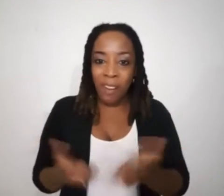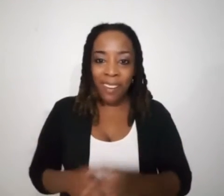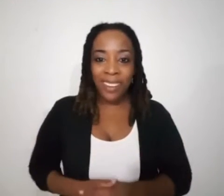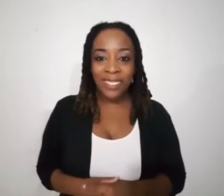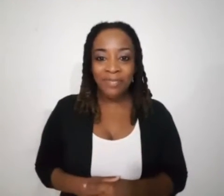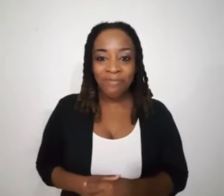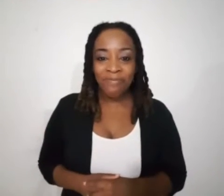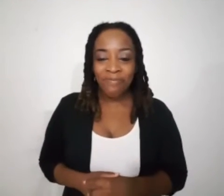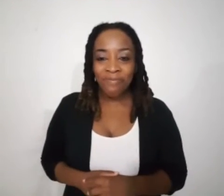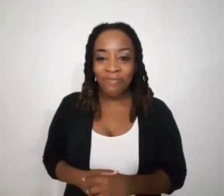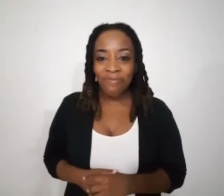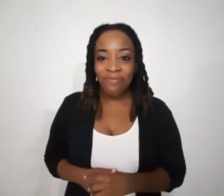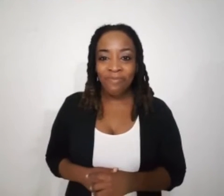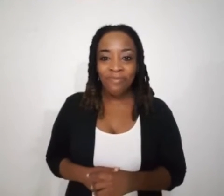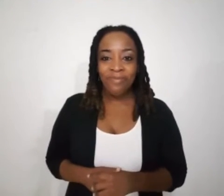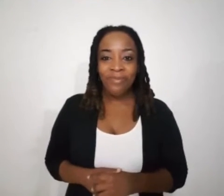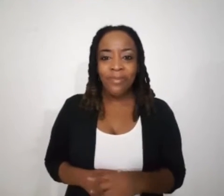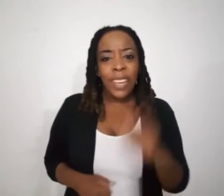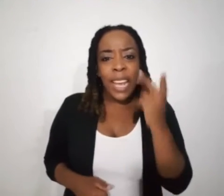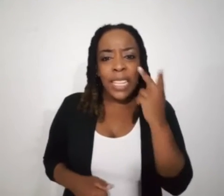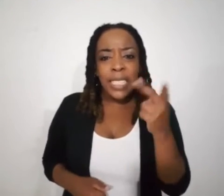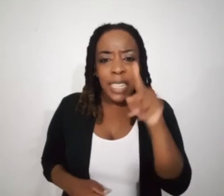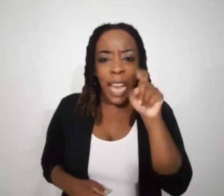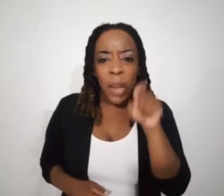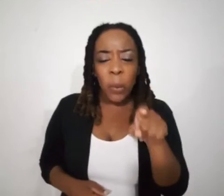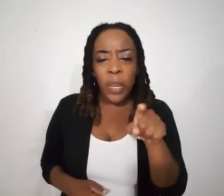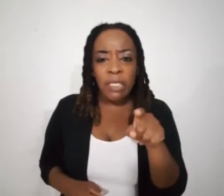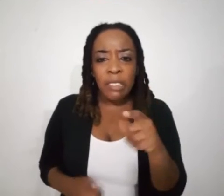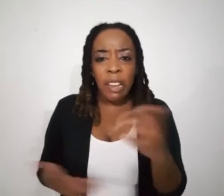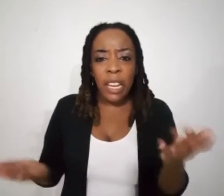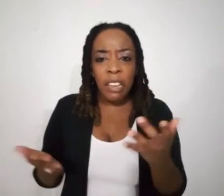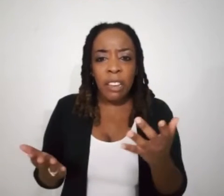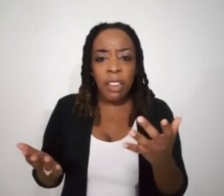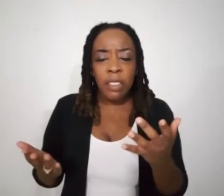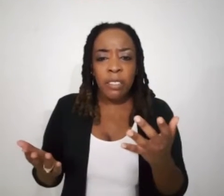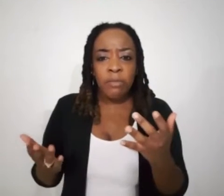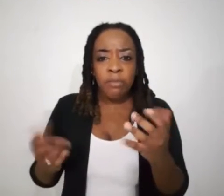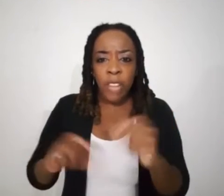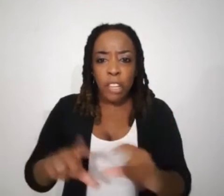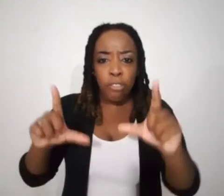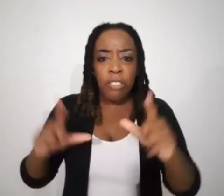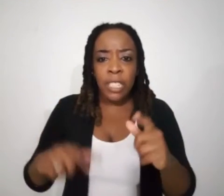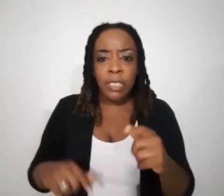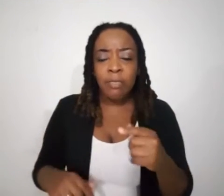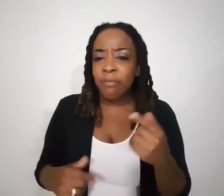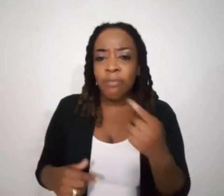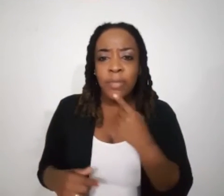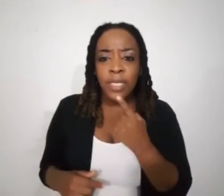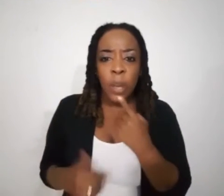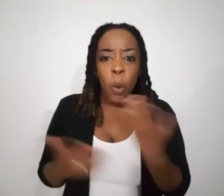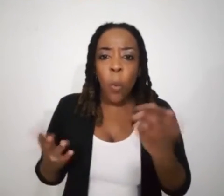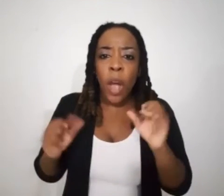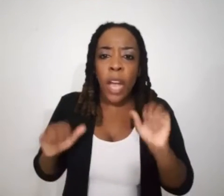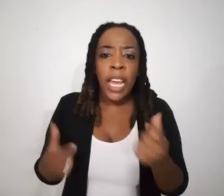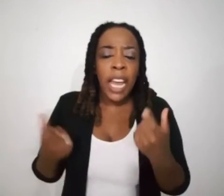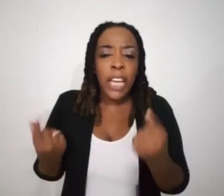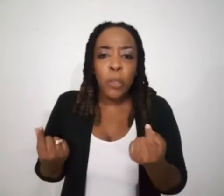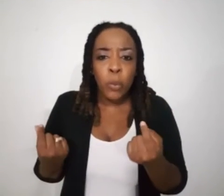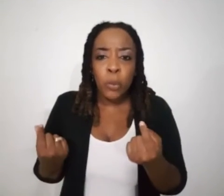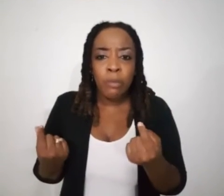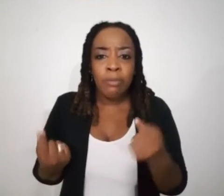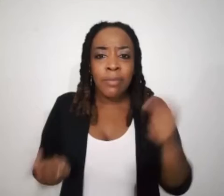There's a question on screen that says, what can I do to calm my child when she has a temper